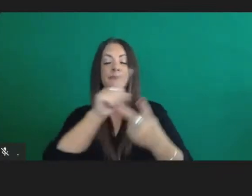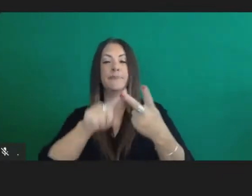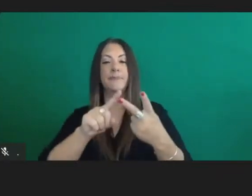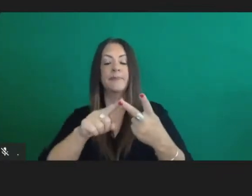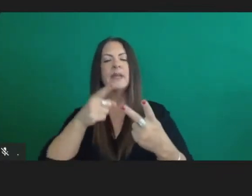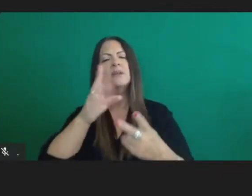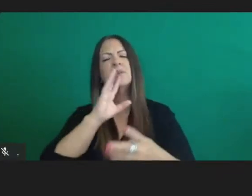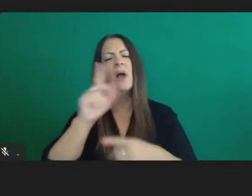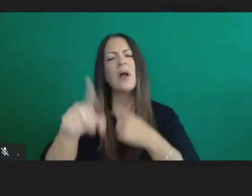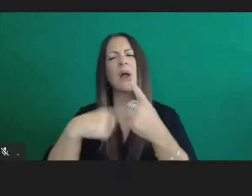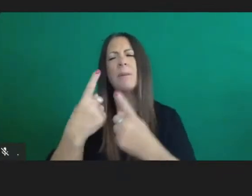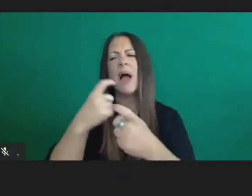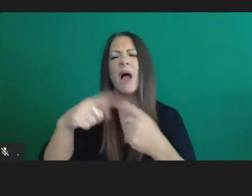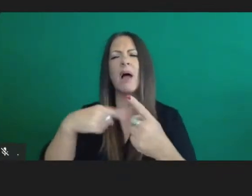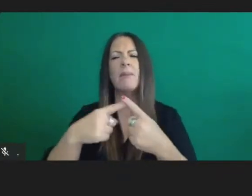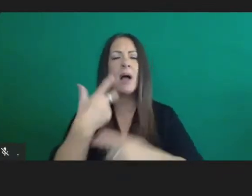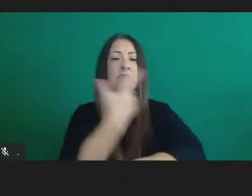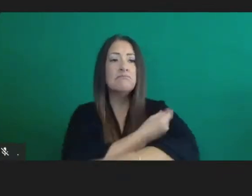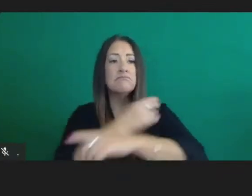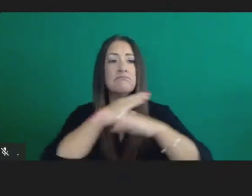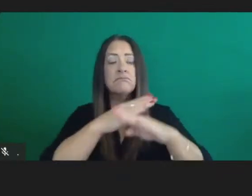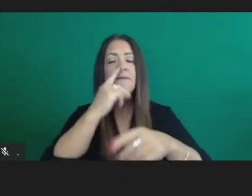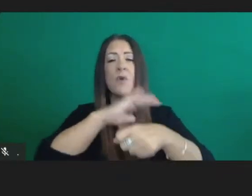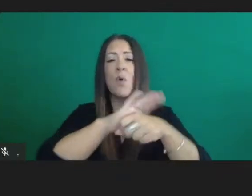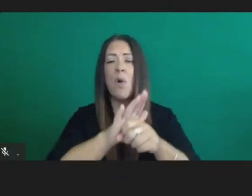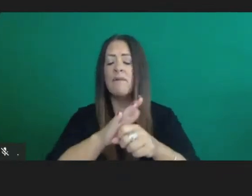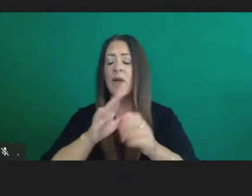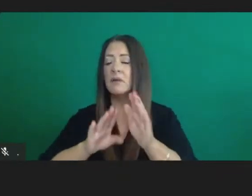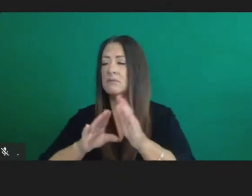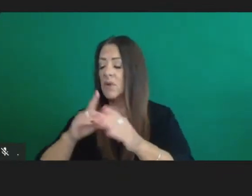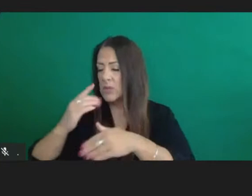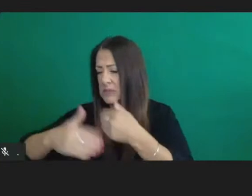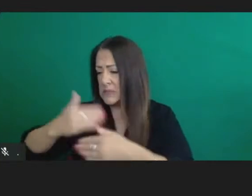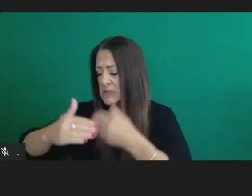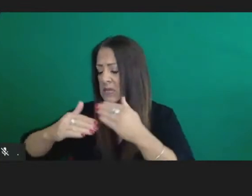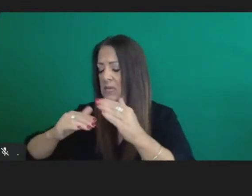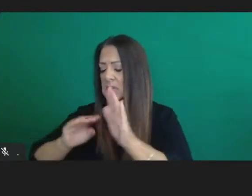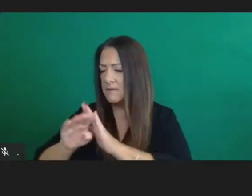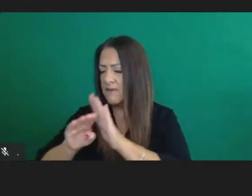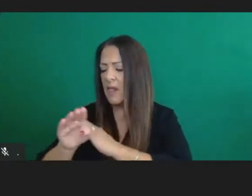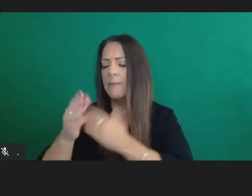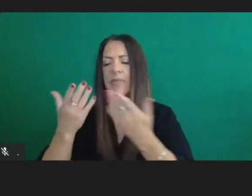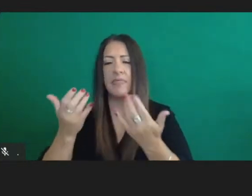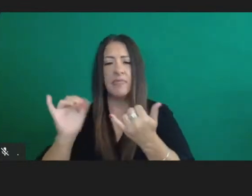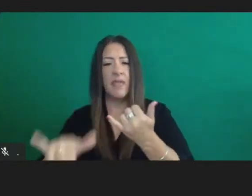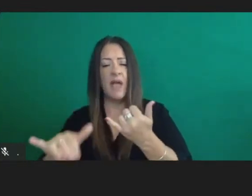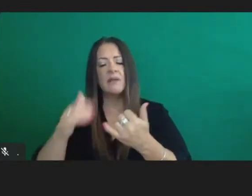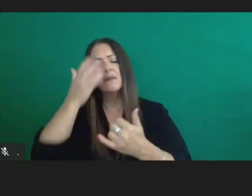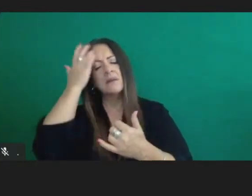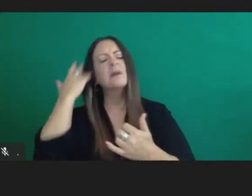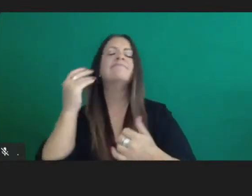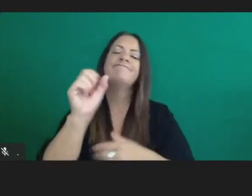and vaccine development, I mean, this is not unusual. There are plenty of